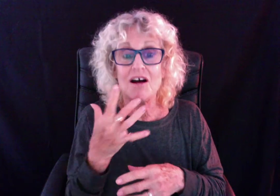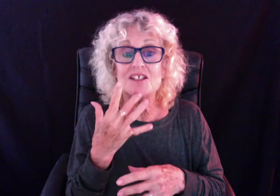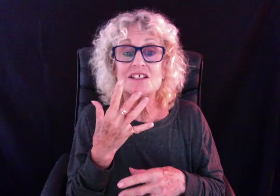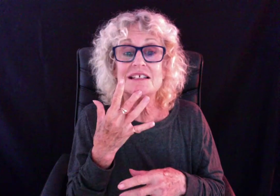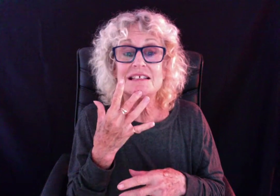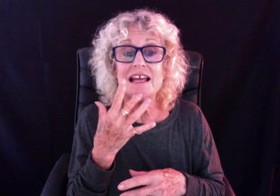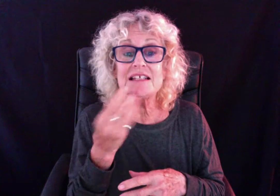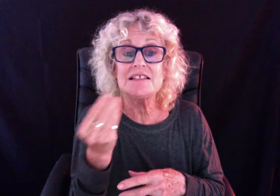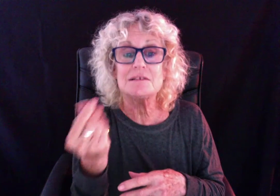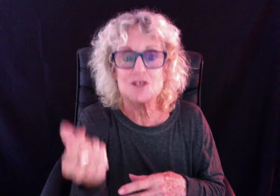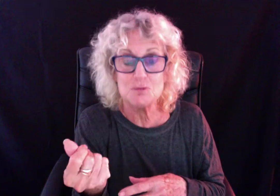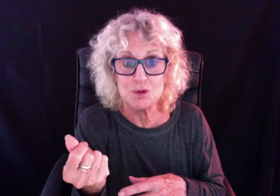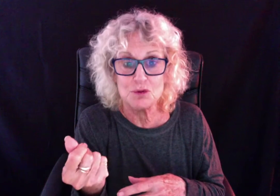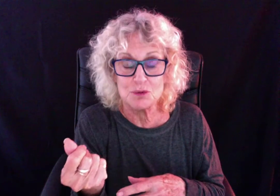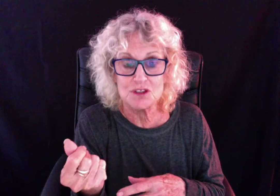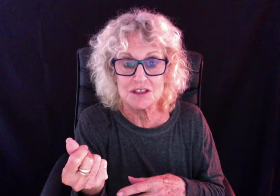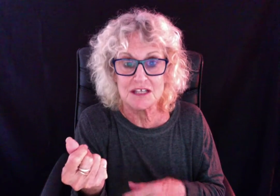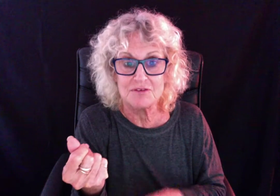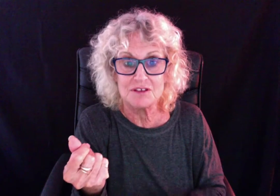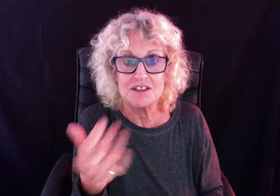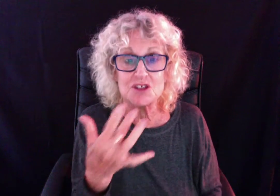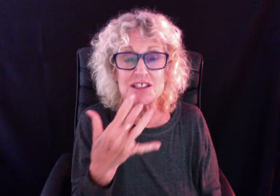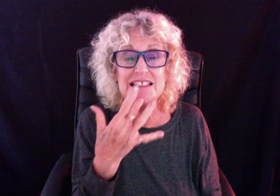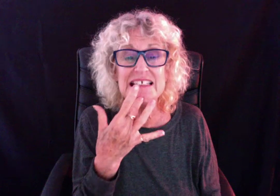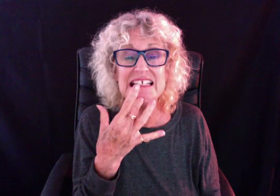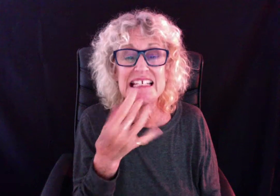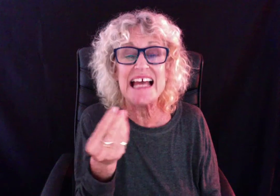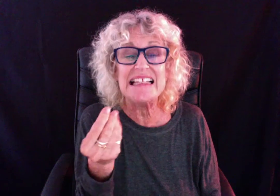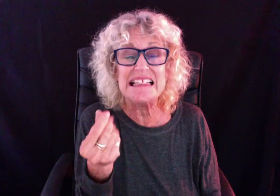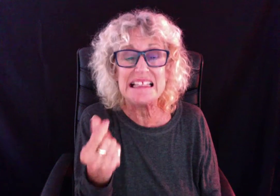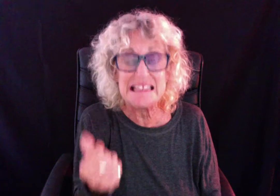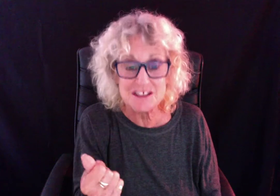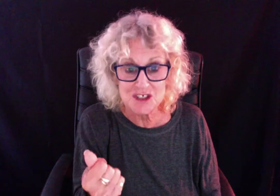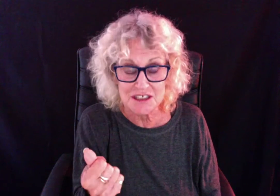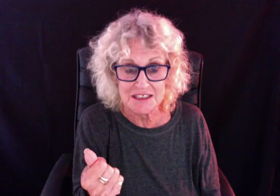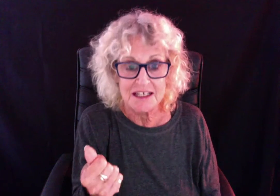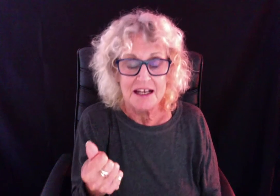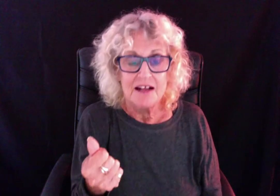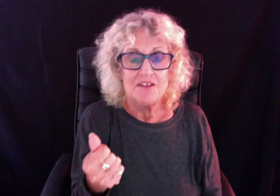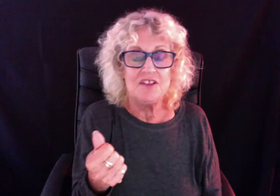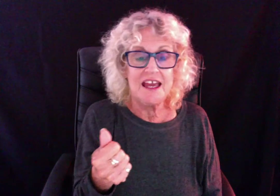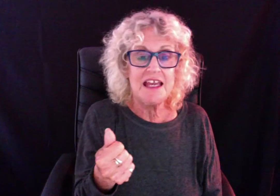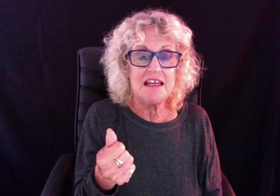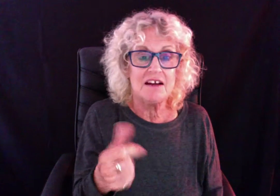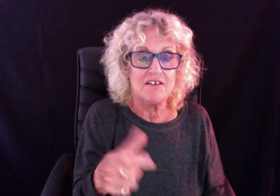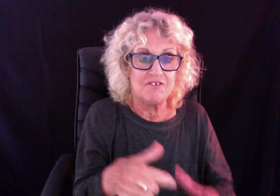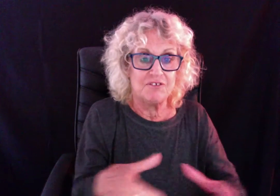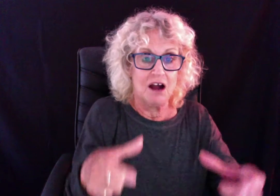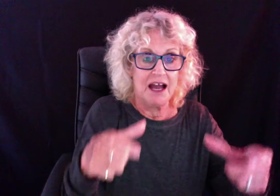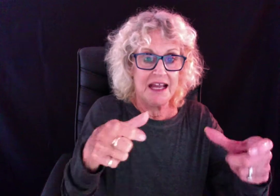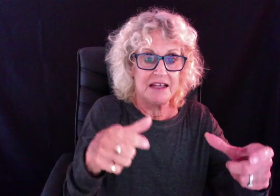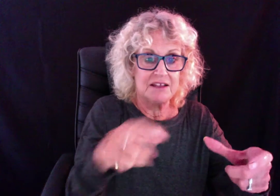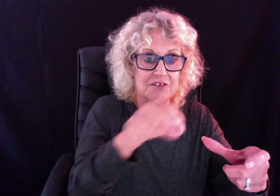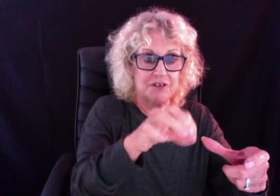gosh, taste smooth, which is a sign for delicious, delicious. They fry their French